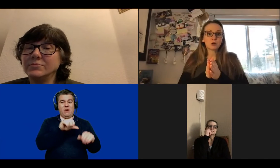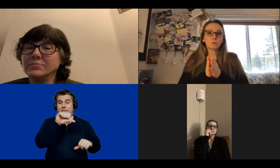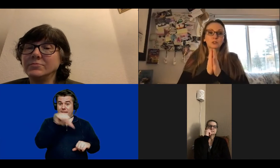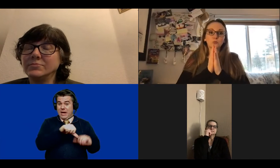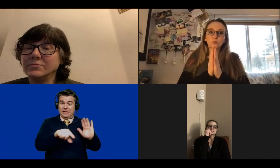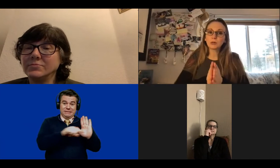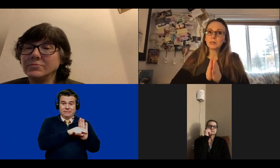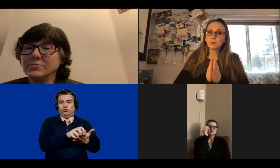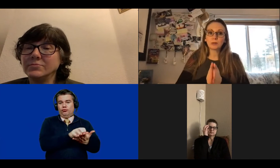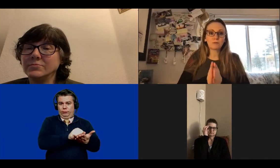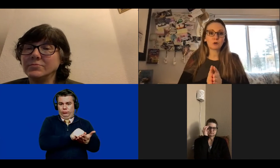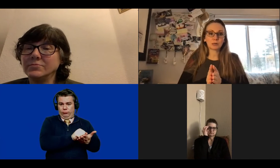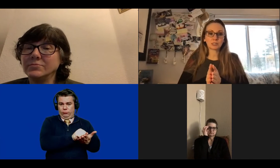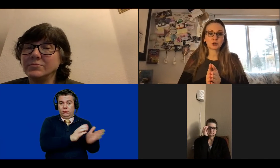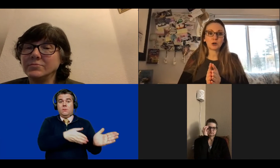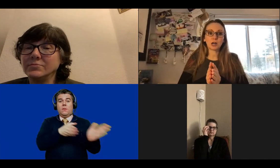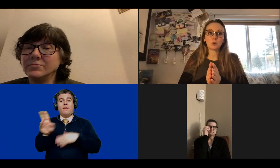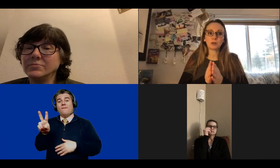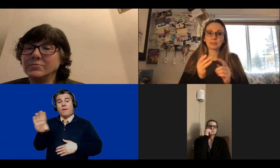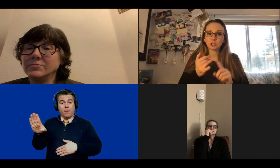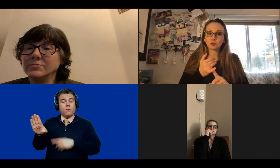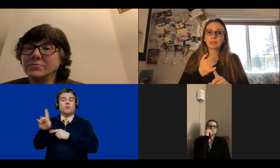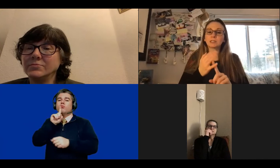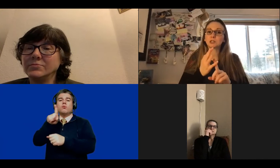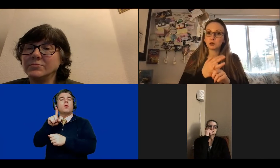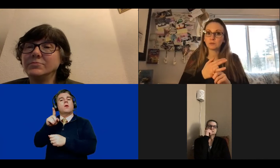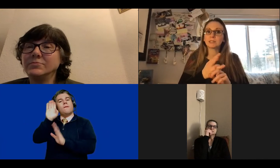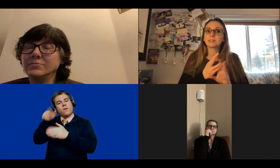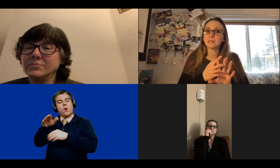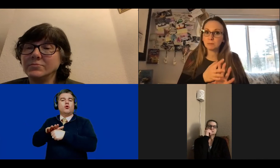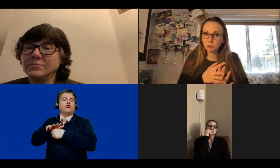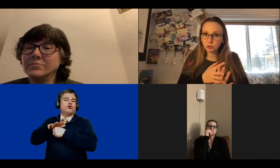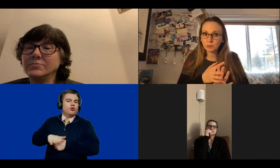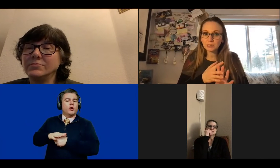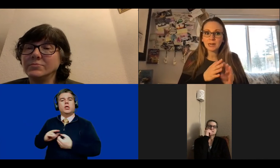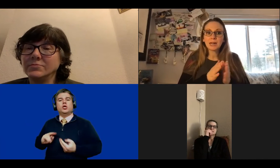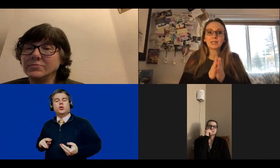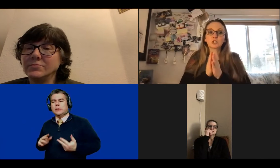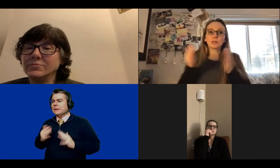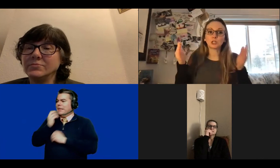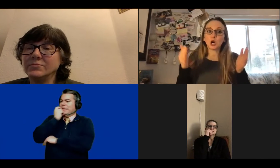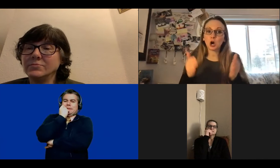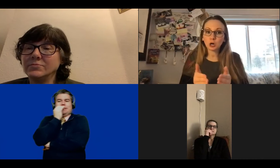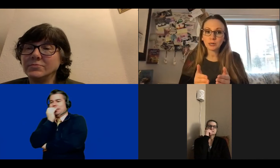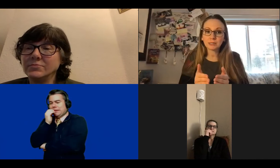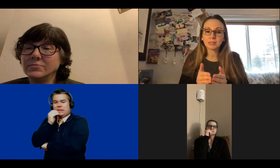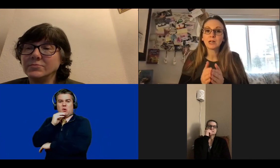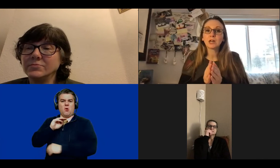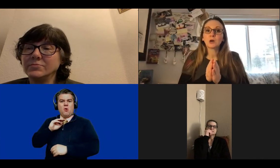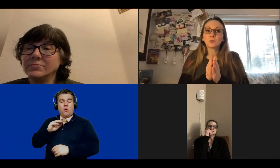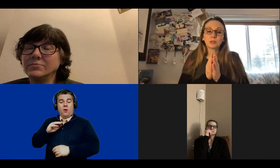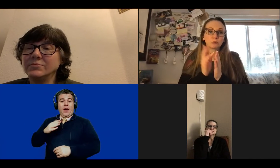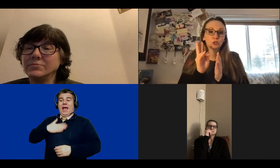Vital Biome is really, really focused on helping with stress, nervousness, and mood swings, and so it